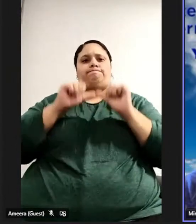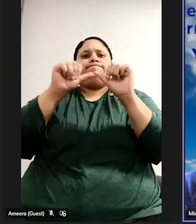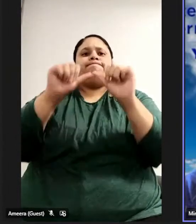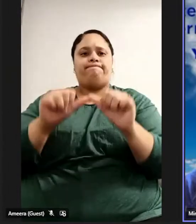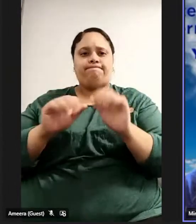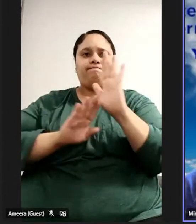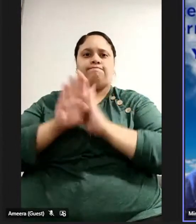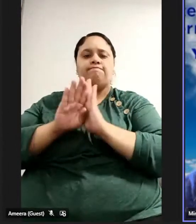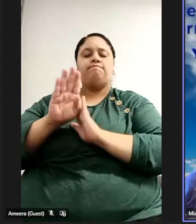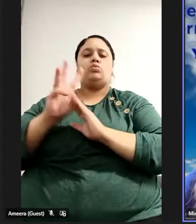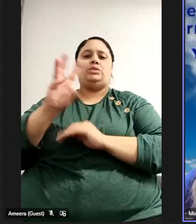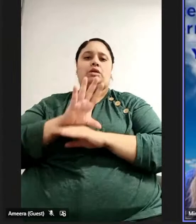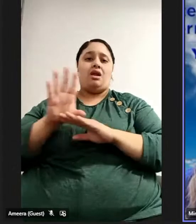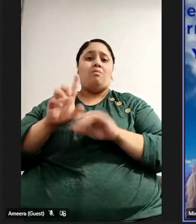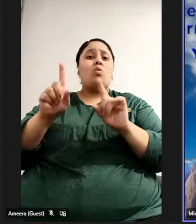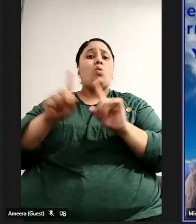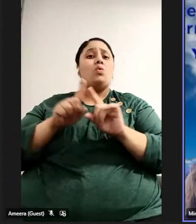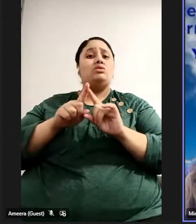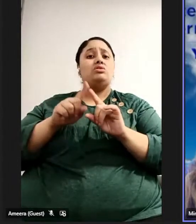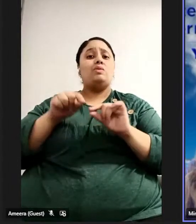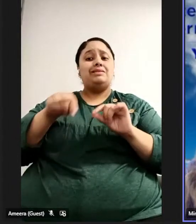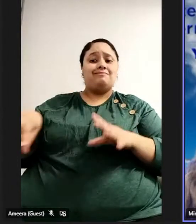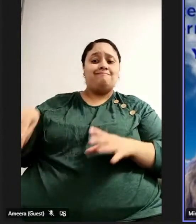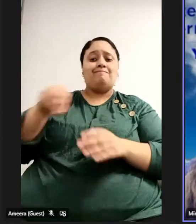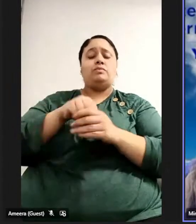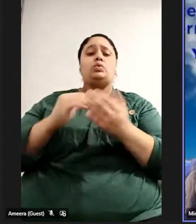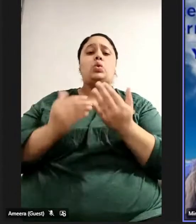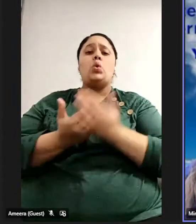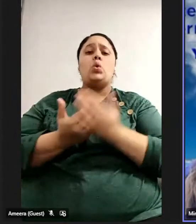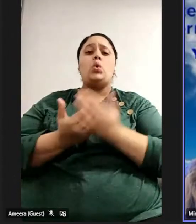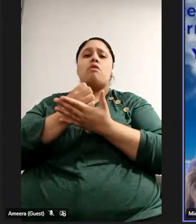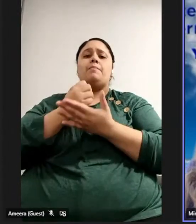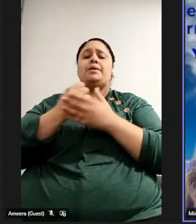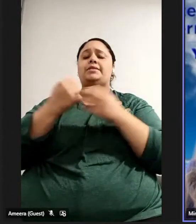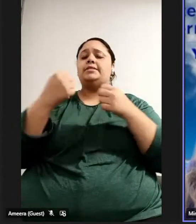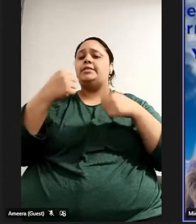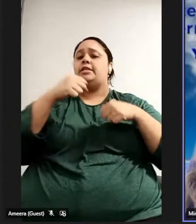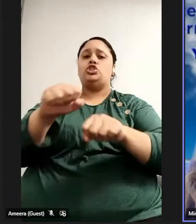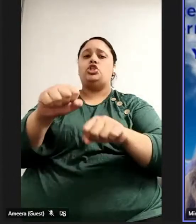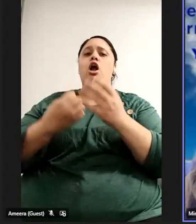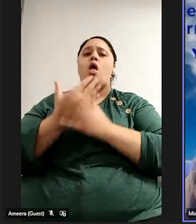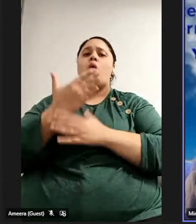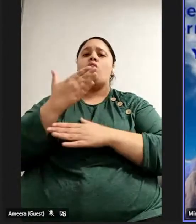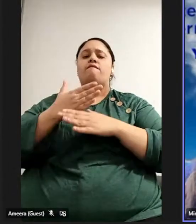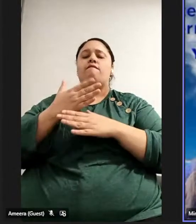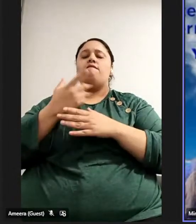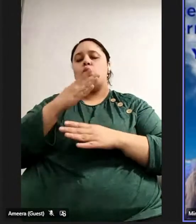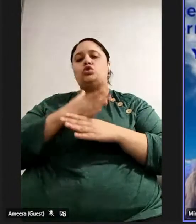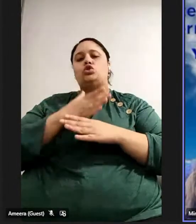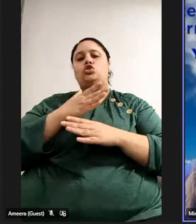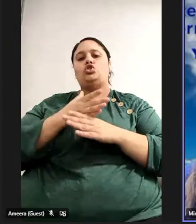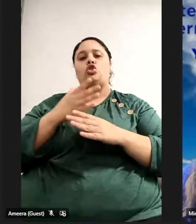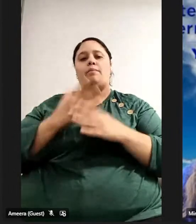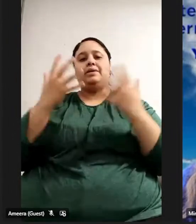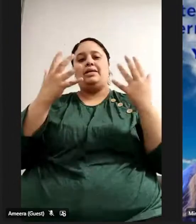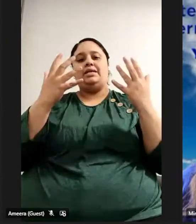locate this within our new economic strategy, the Growth for Jobs strategy. So let me share my screen.